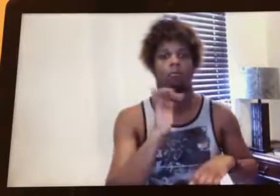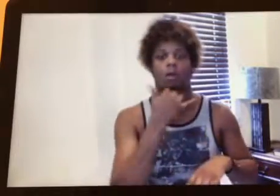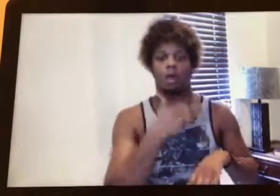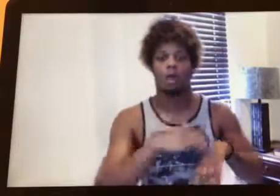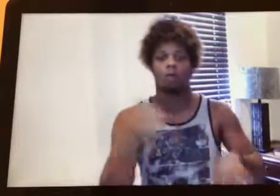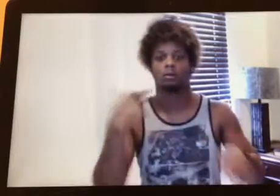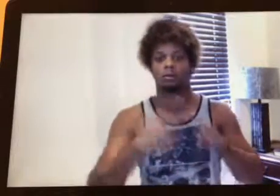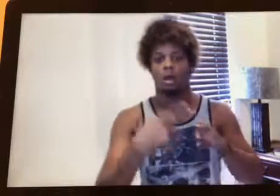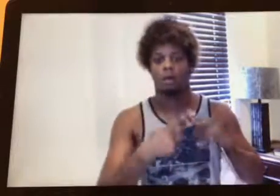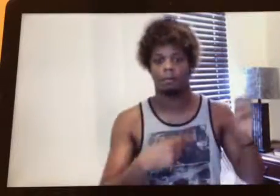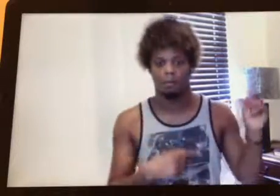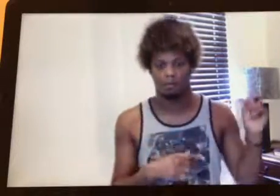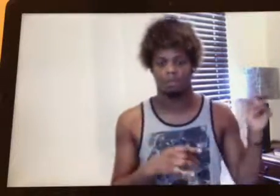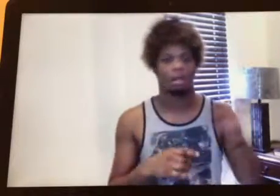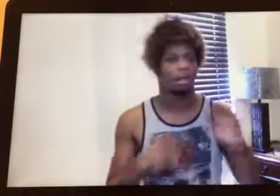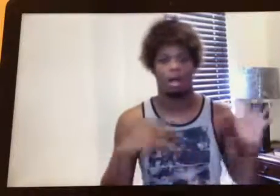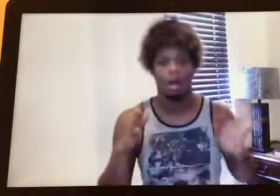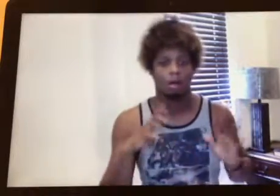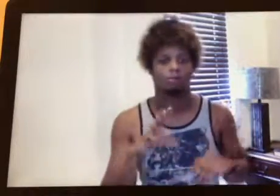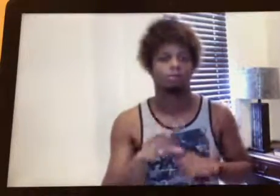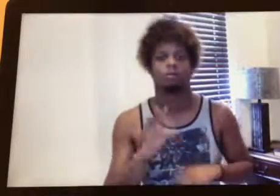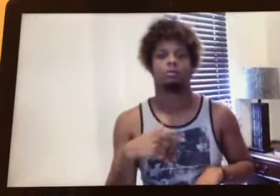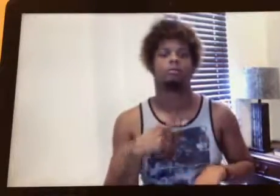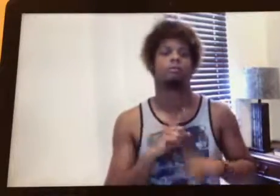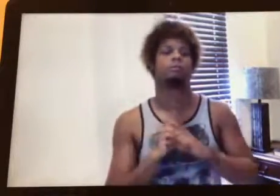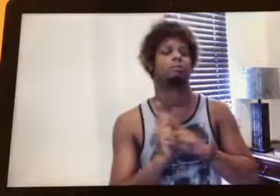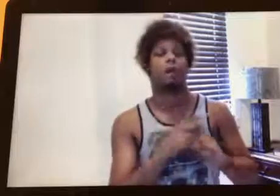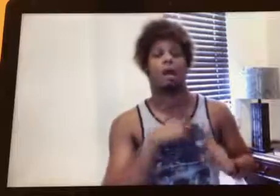sign?" And then they ended up calling my name, so we had to go back.